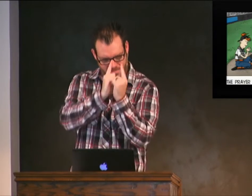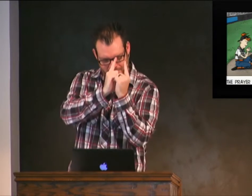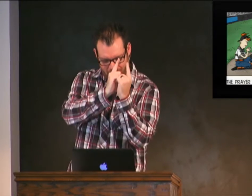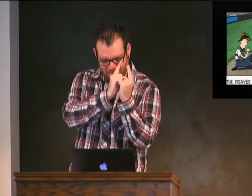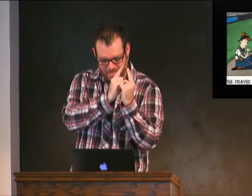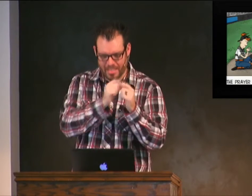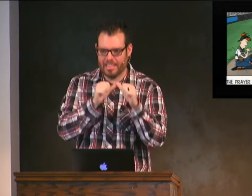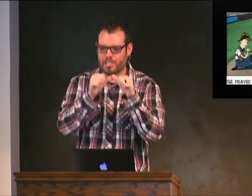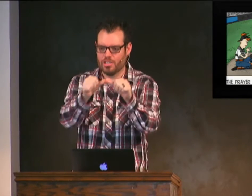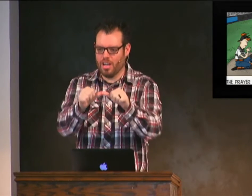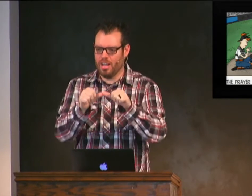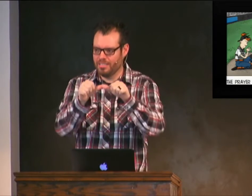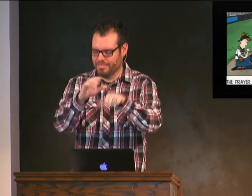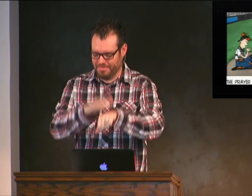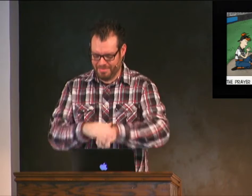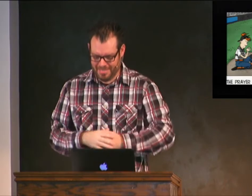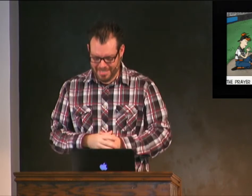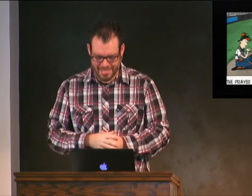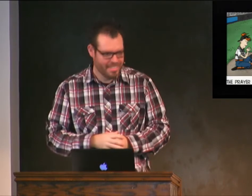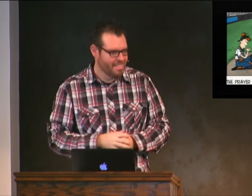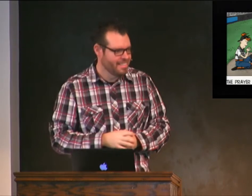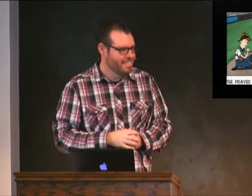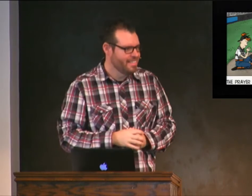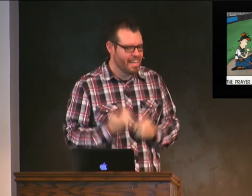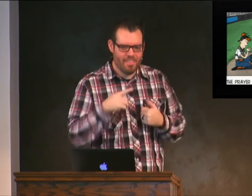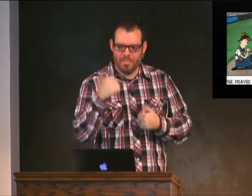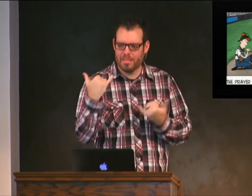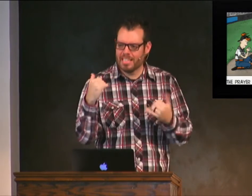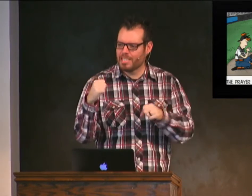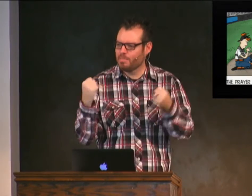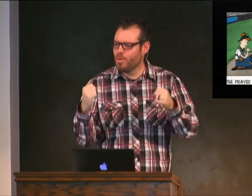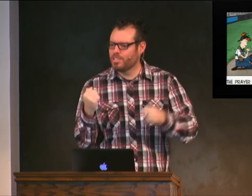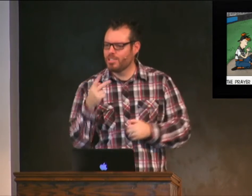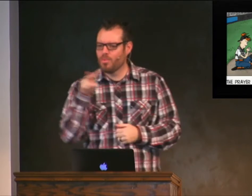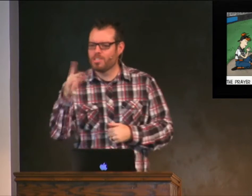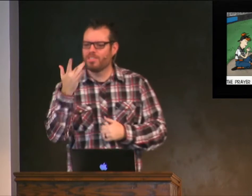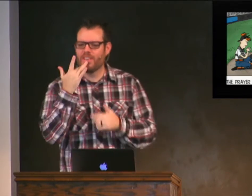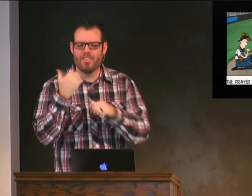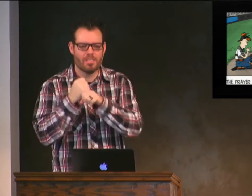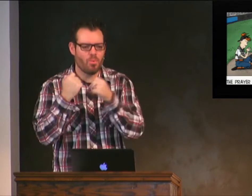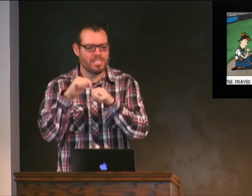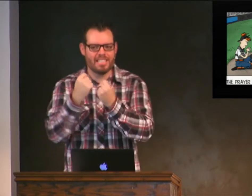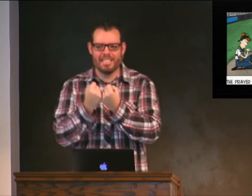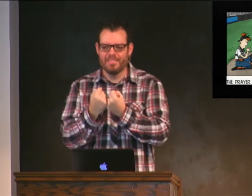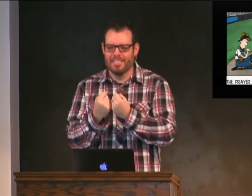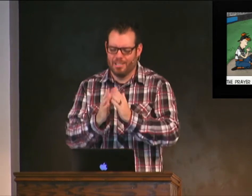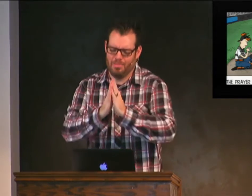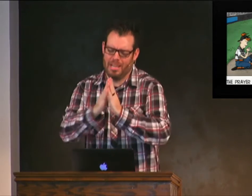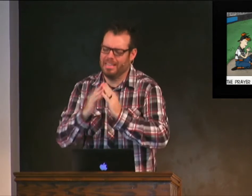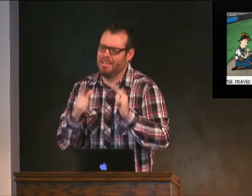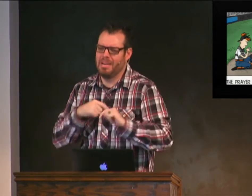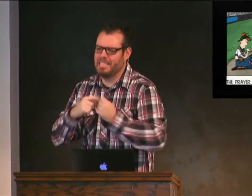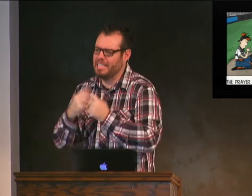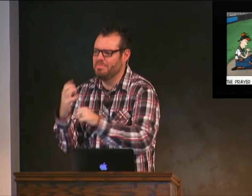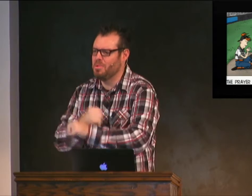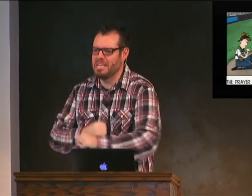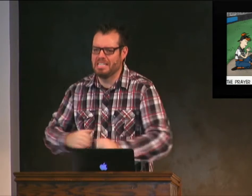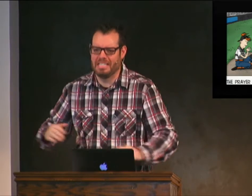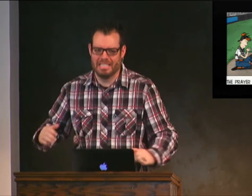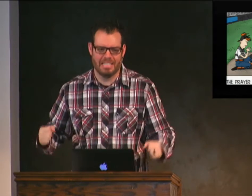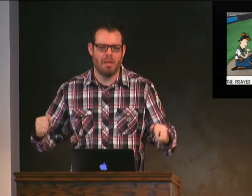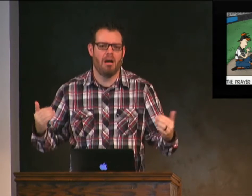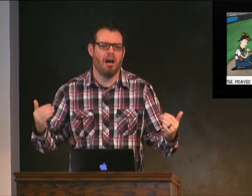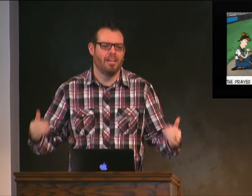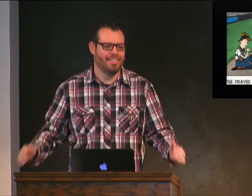stand on, lend your arm. Have you ever played in sports or you watch your favorite sports team? You're playing, let my team